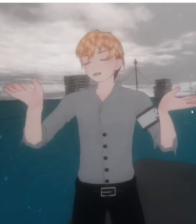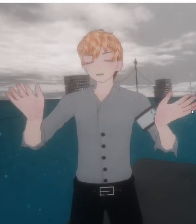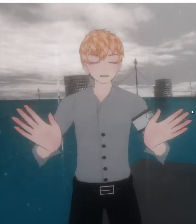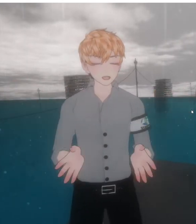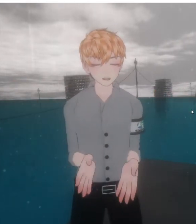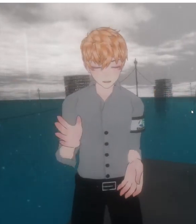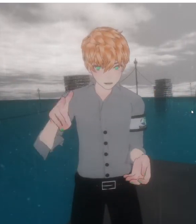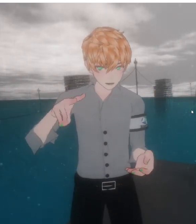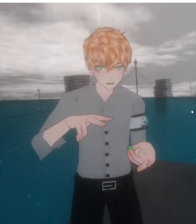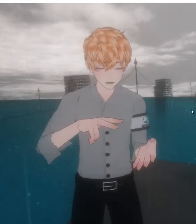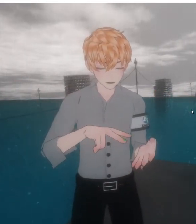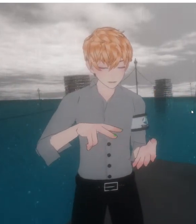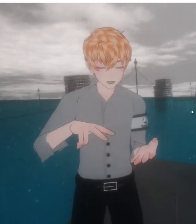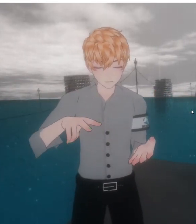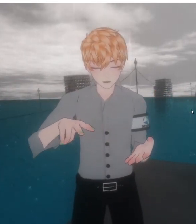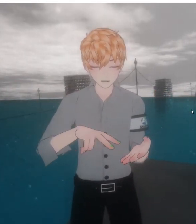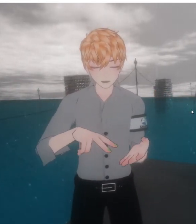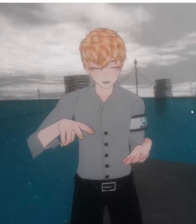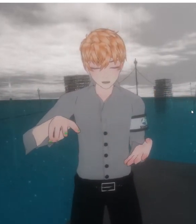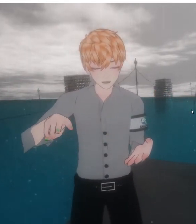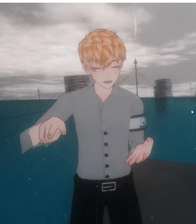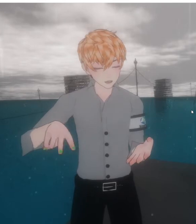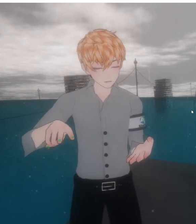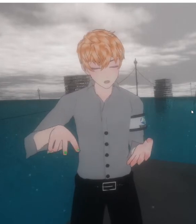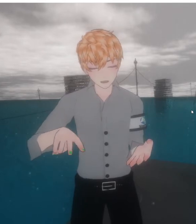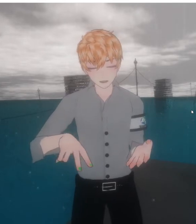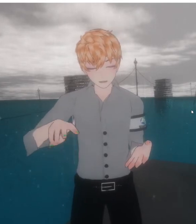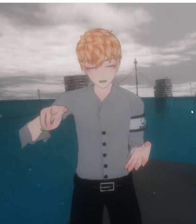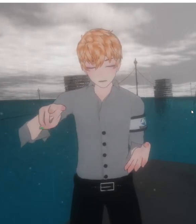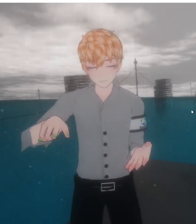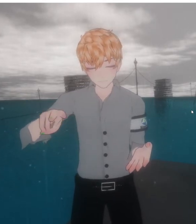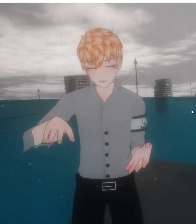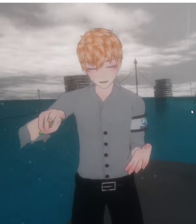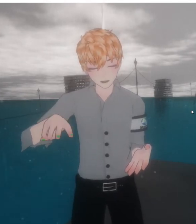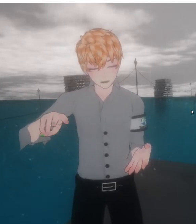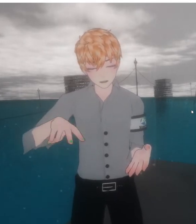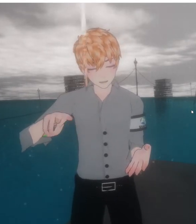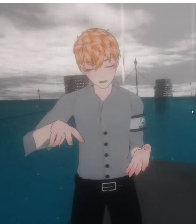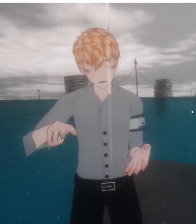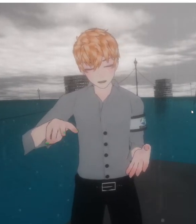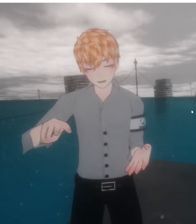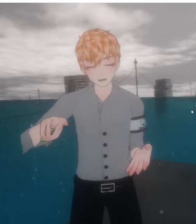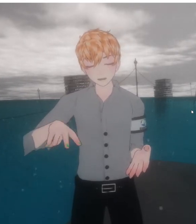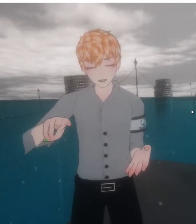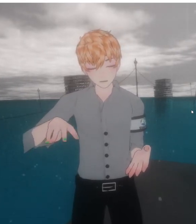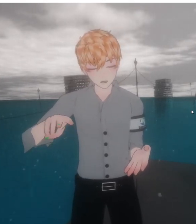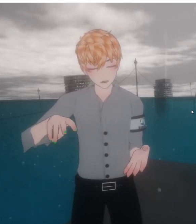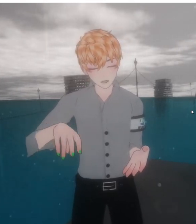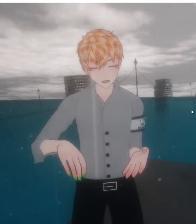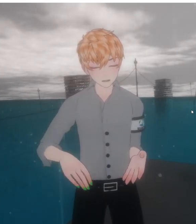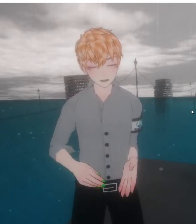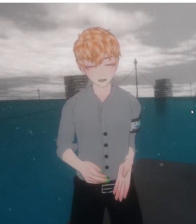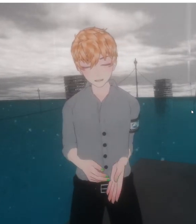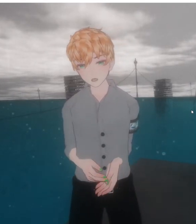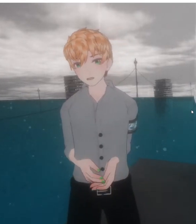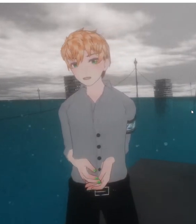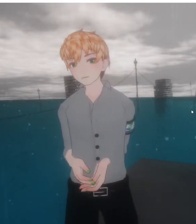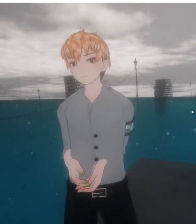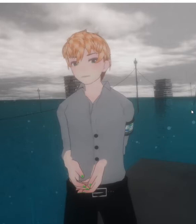not interested in. I just tap through it. Okay, just keep moving to 10 seconds, 10 seconds, 10 seconds. Just keep moving until I get to the next story.